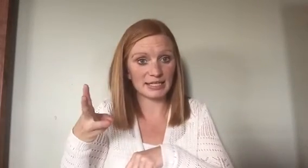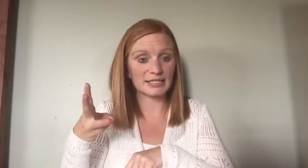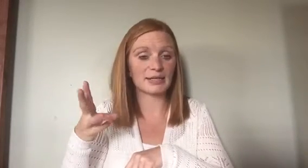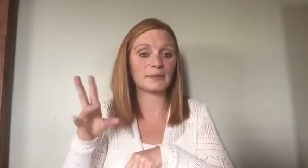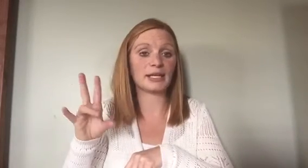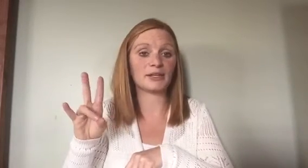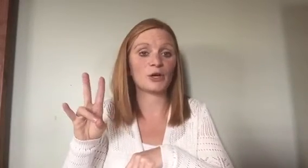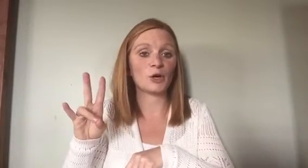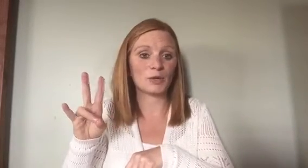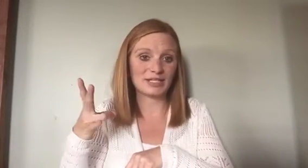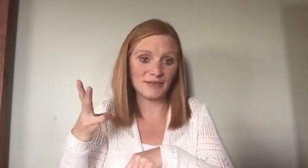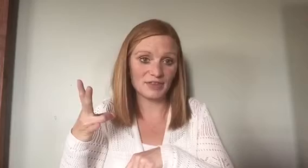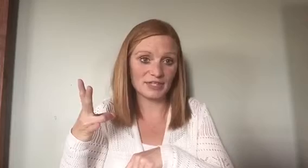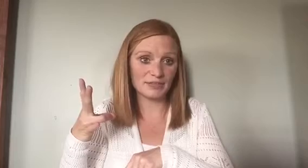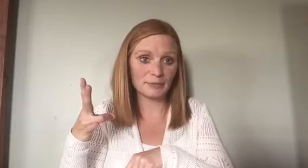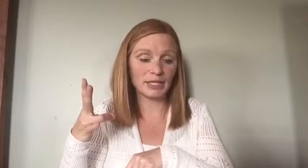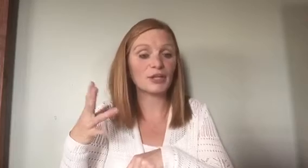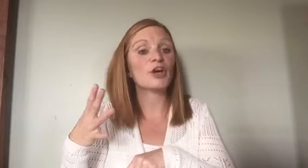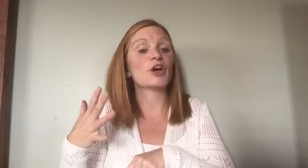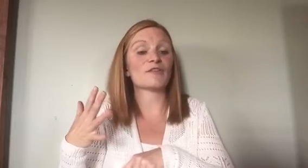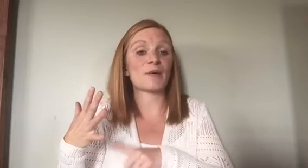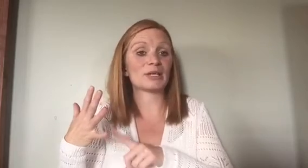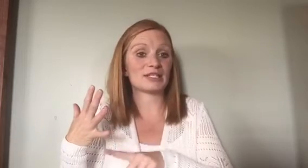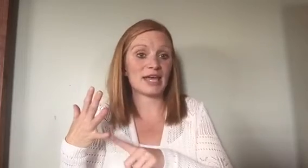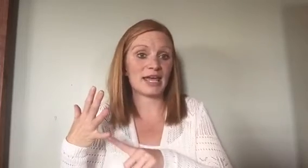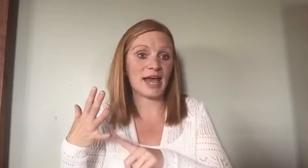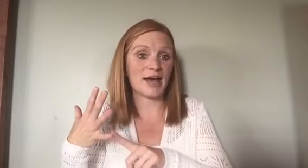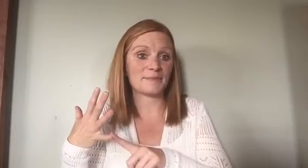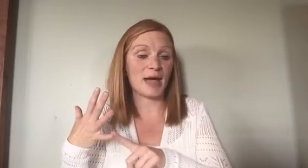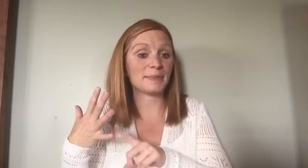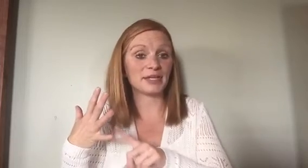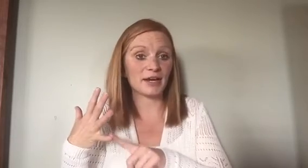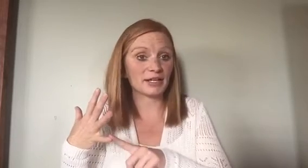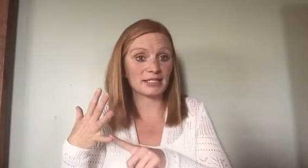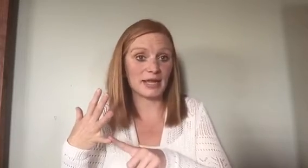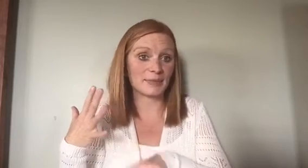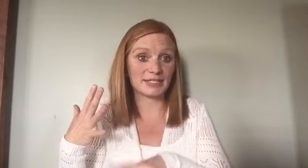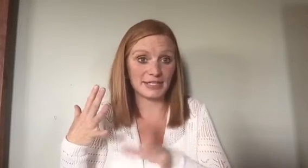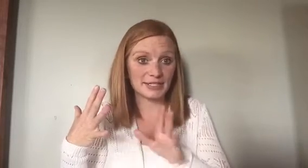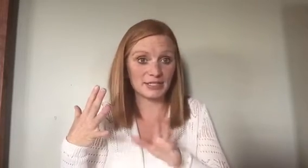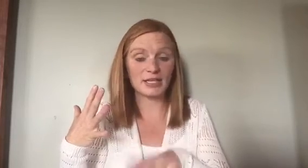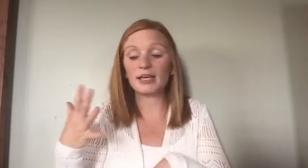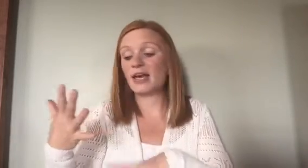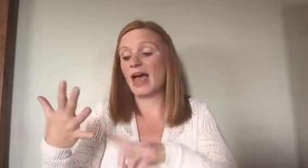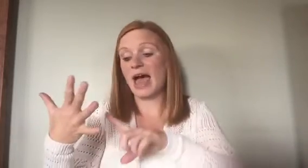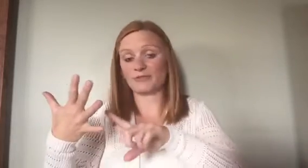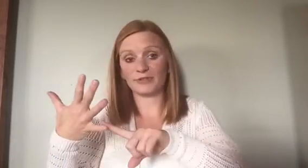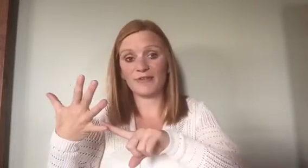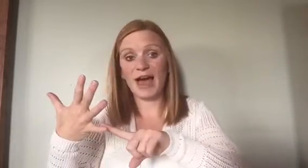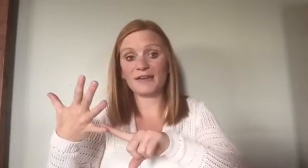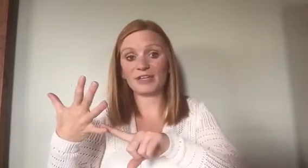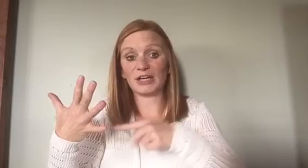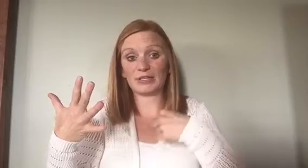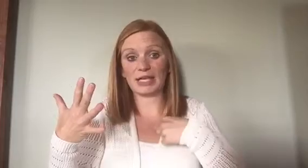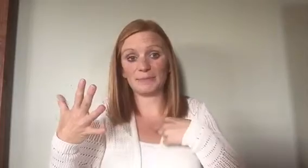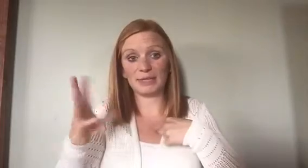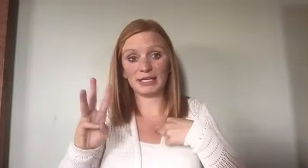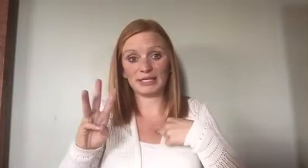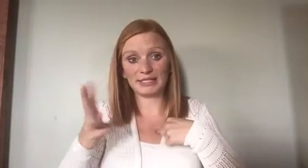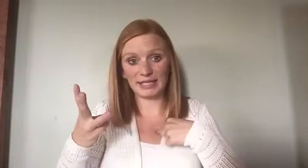6th sibling or 7th sibling. Or if I wanted to say I'm the youngest, I'm the 6th After 5, then I could say me